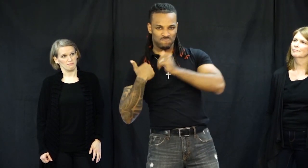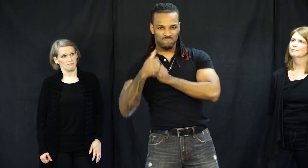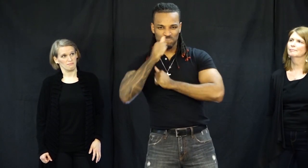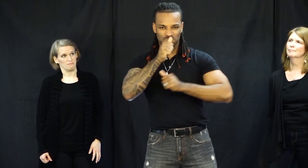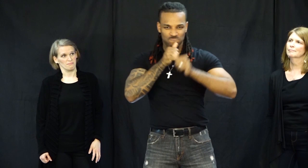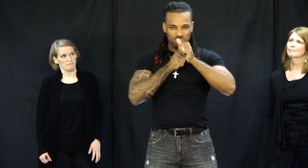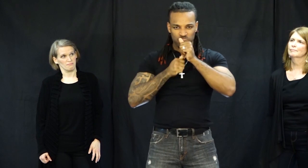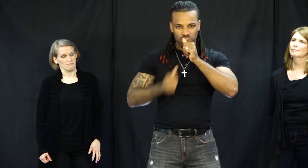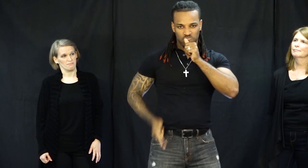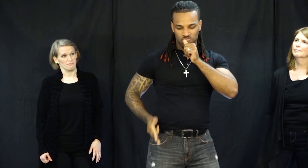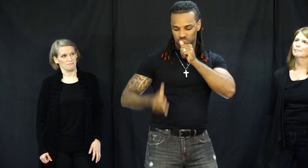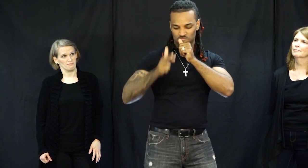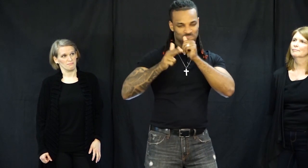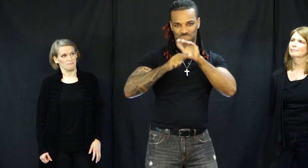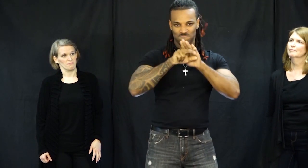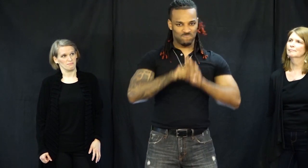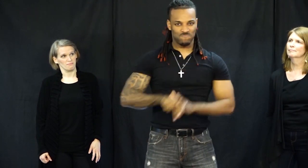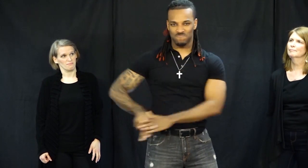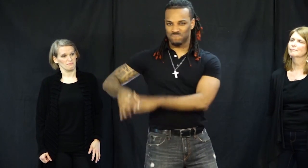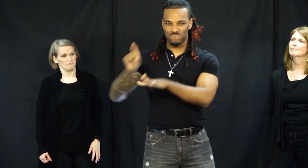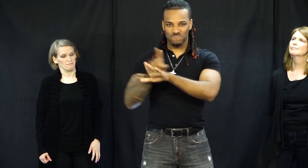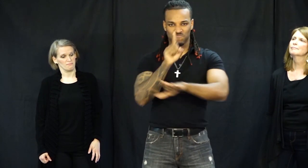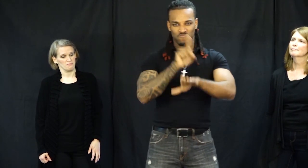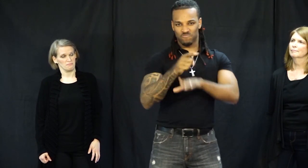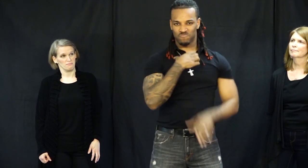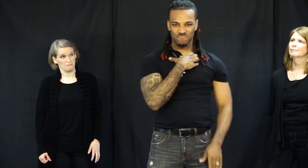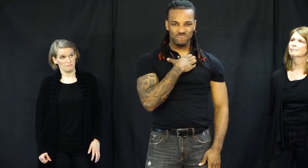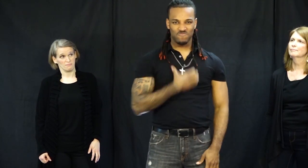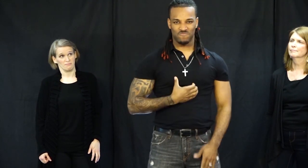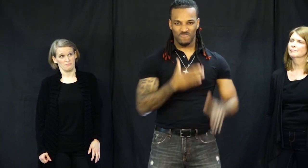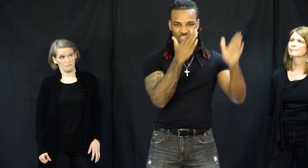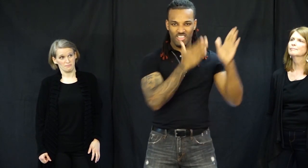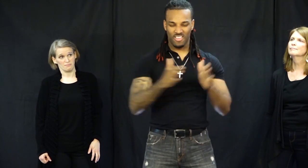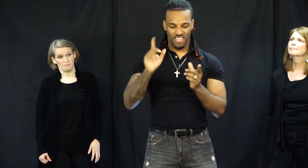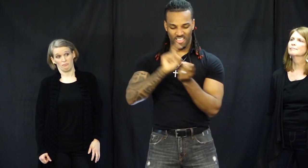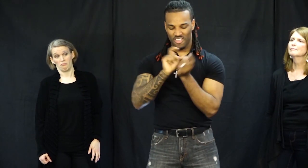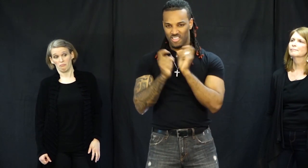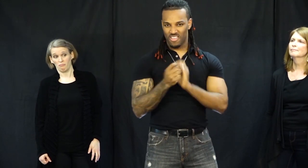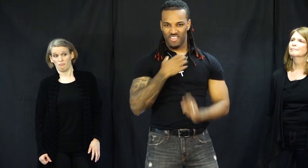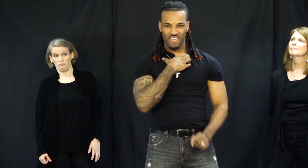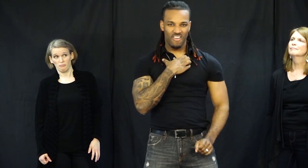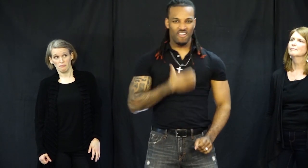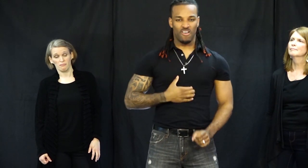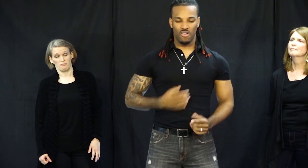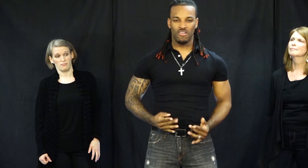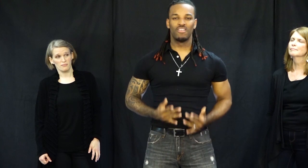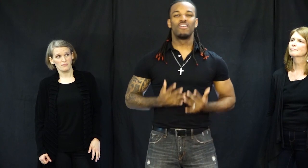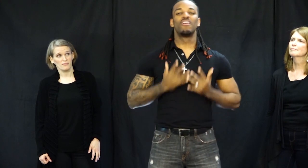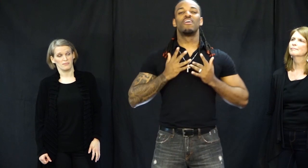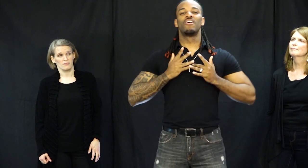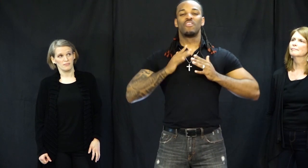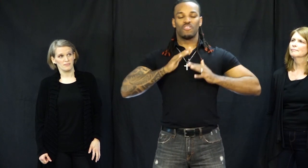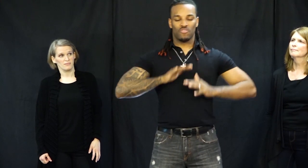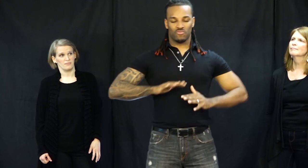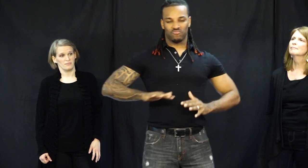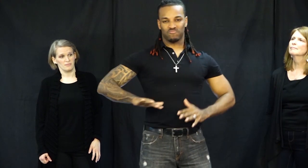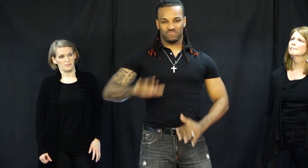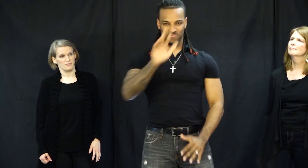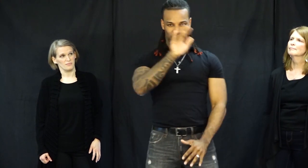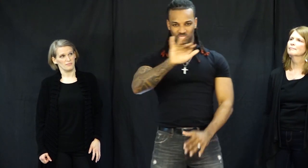disadvantage I've learned to manage. I don't have a gun to brandish. I walk these streets famished. The plan is to fan this spark into a flame. But damn, it's getting dark, so let